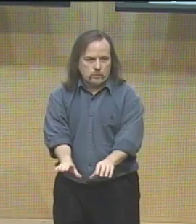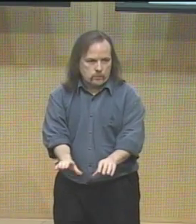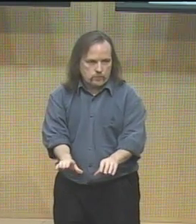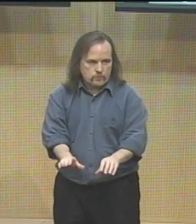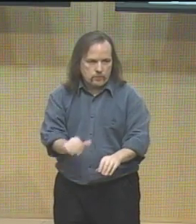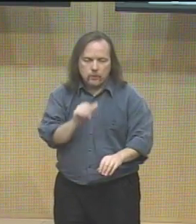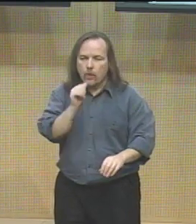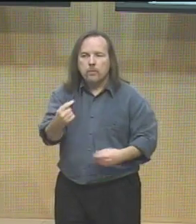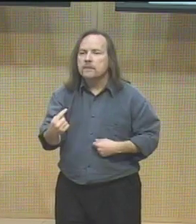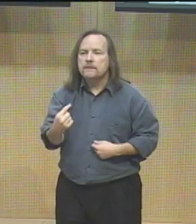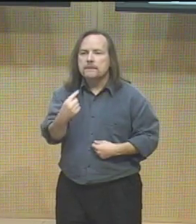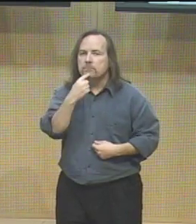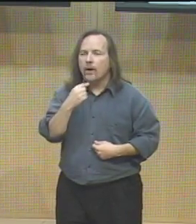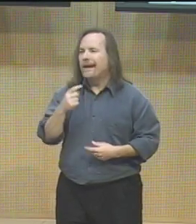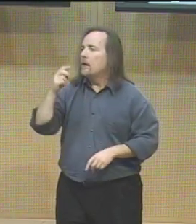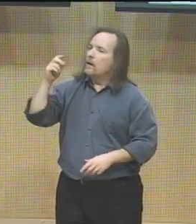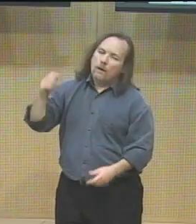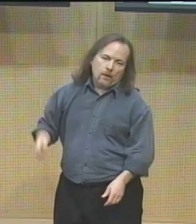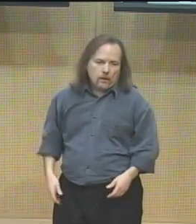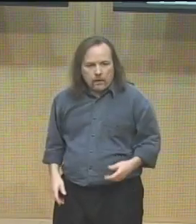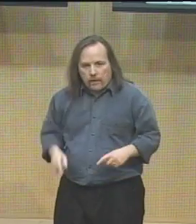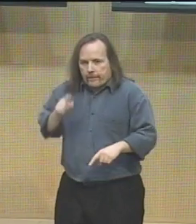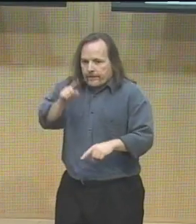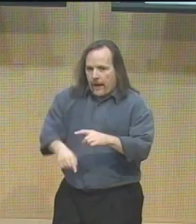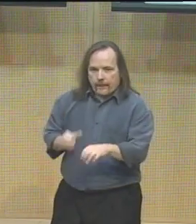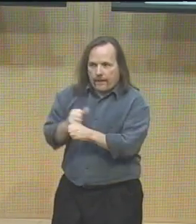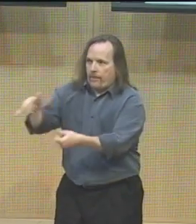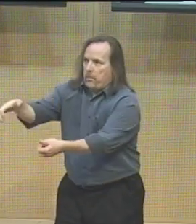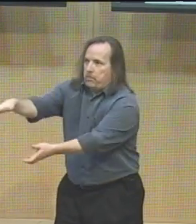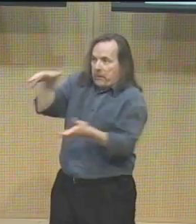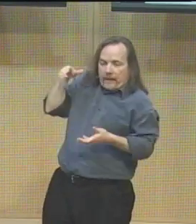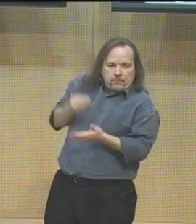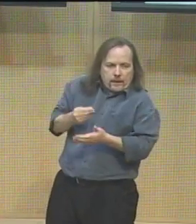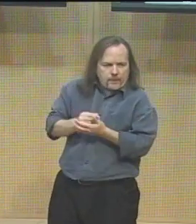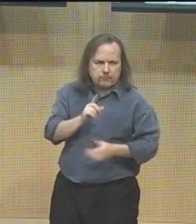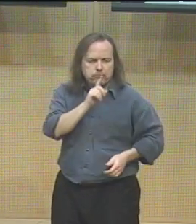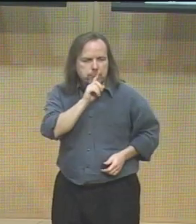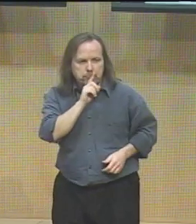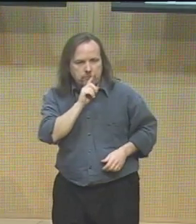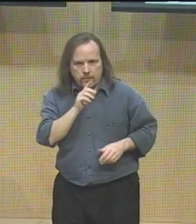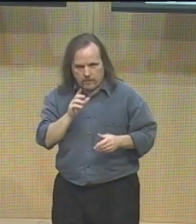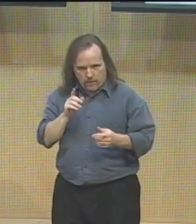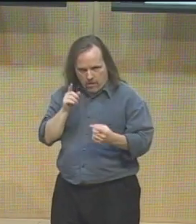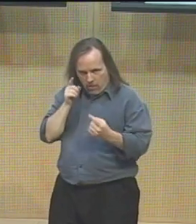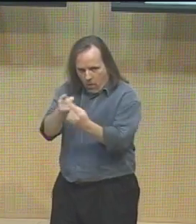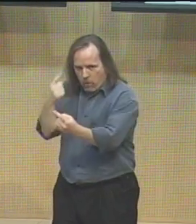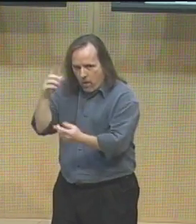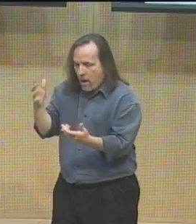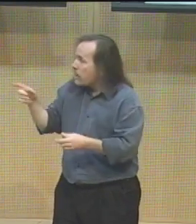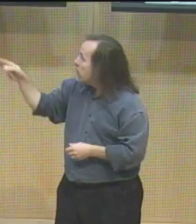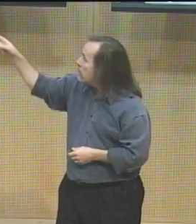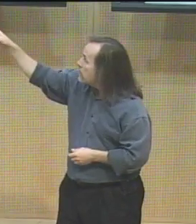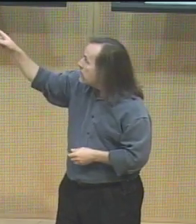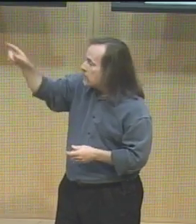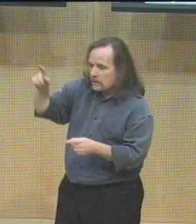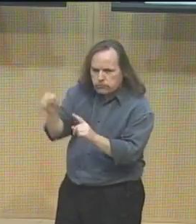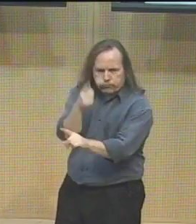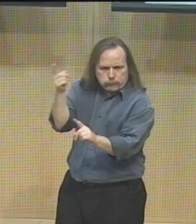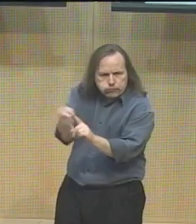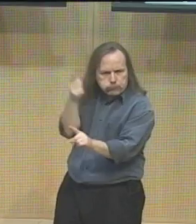best scenario, but it's very hard to do. Don't be disappointed that that's not going to work for you every day, because you could find